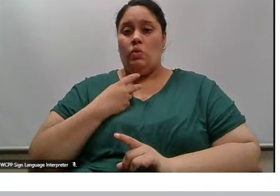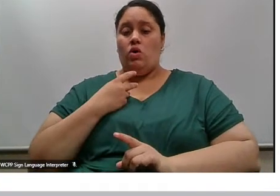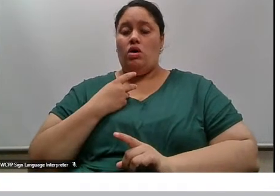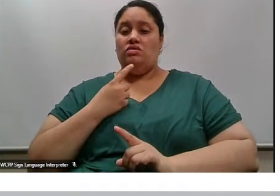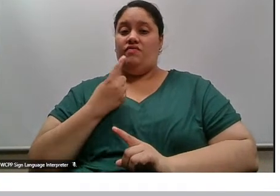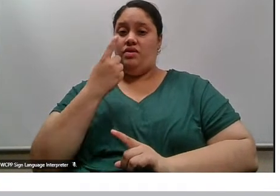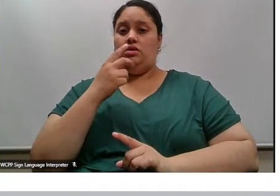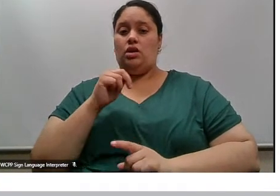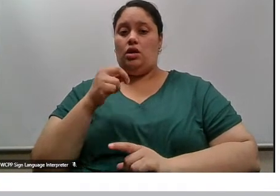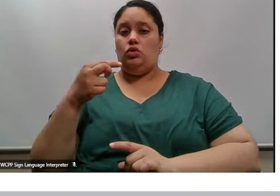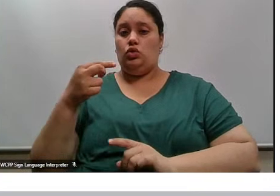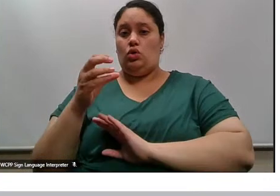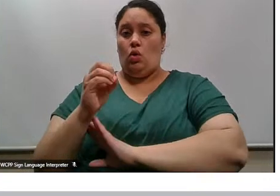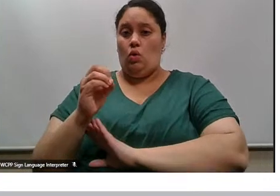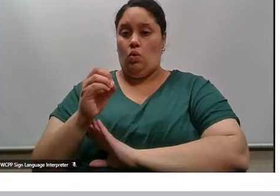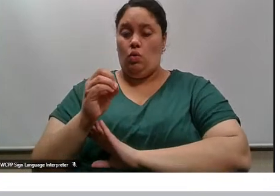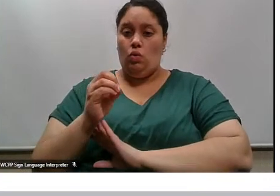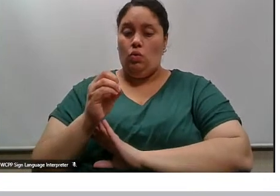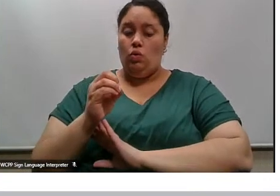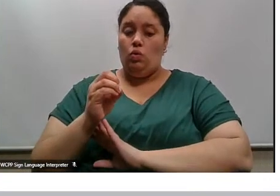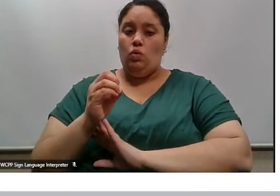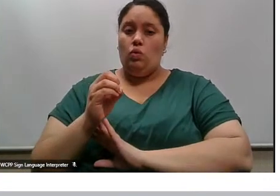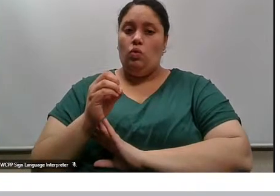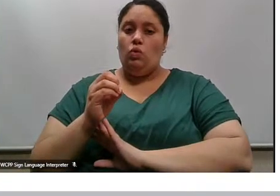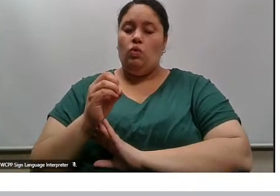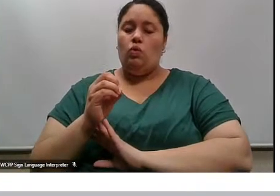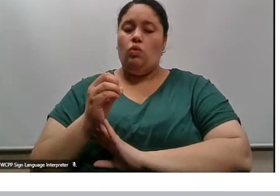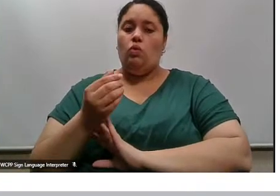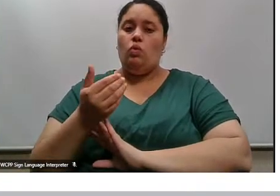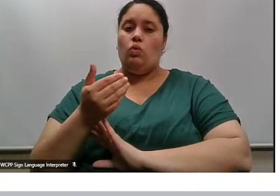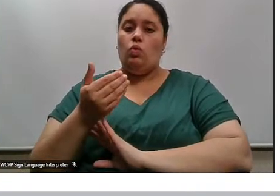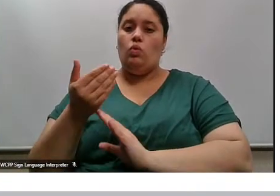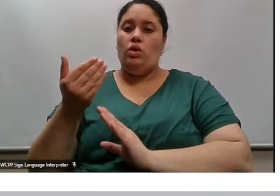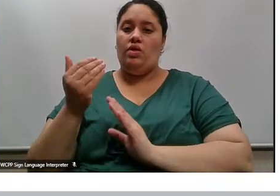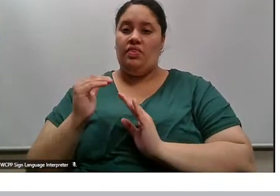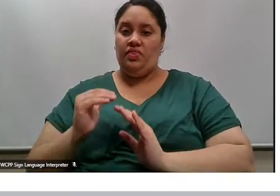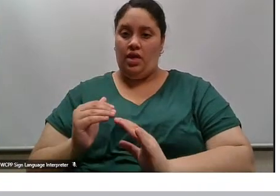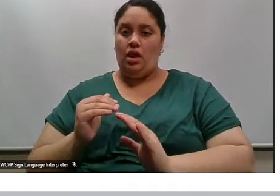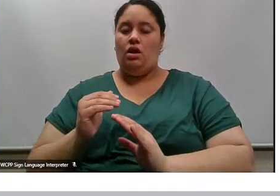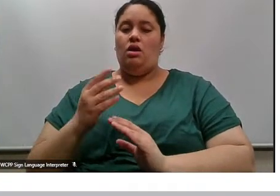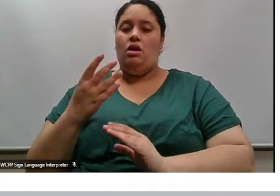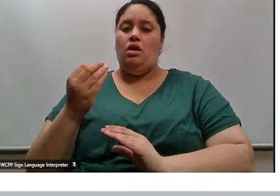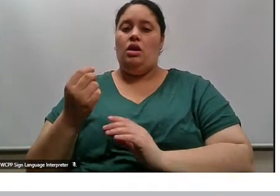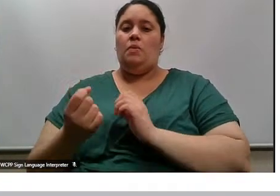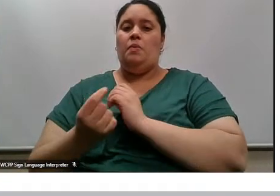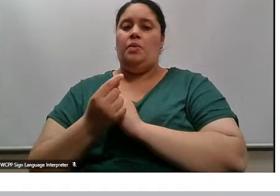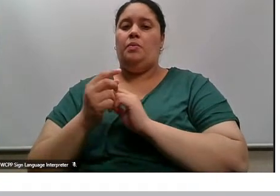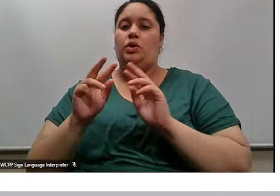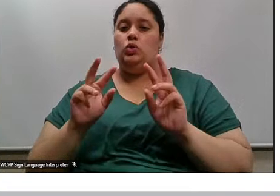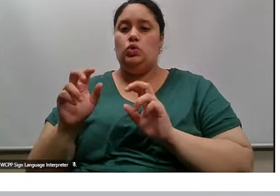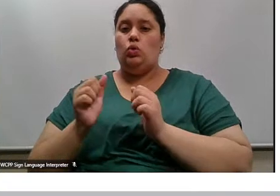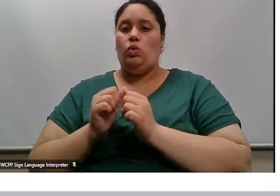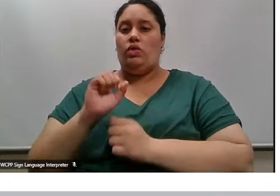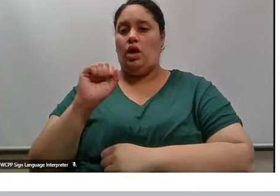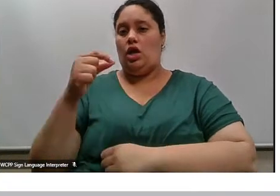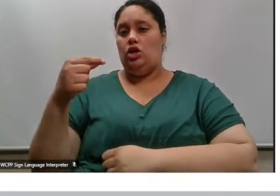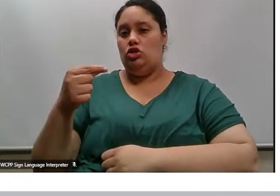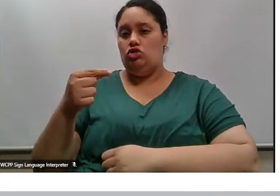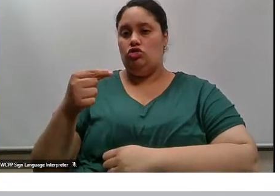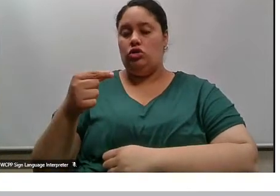NGO. Then we had an issue with the AG in terms